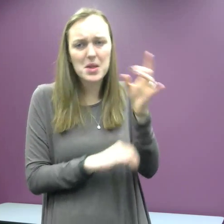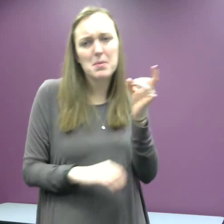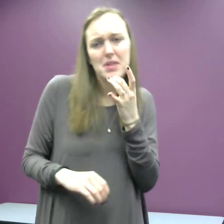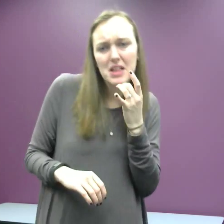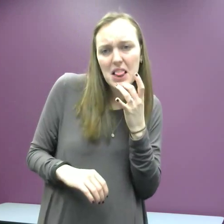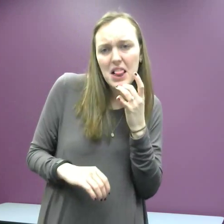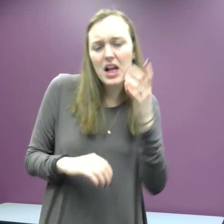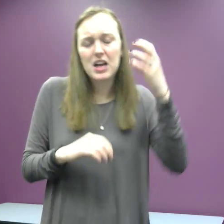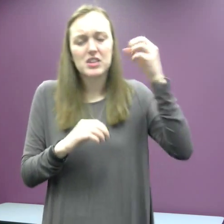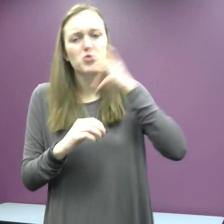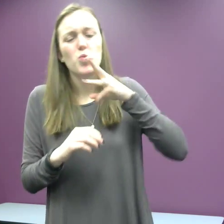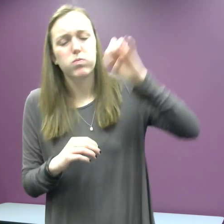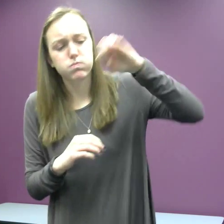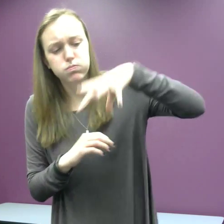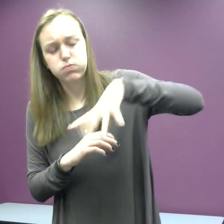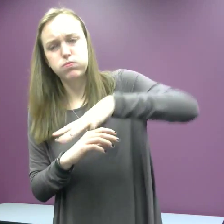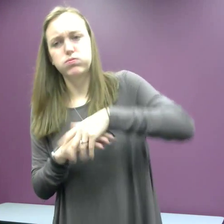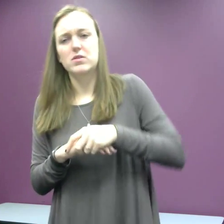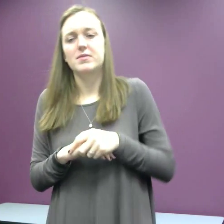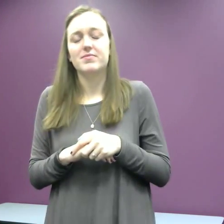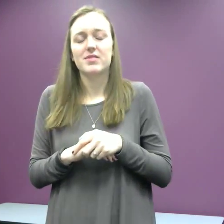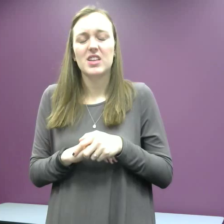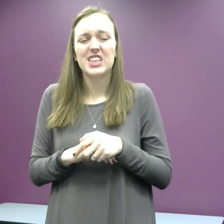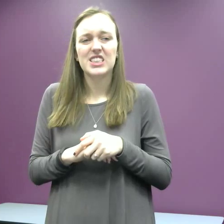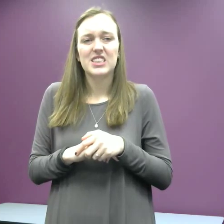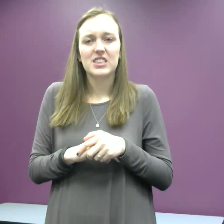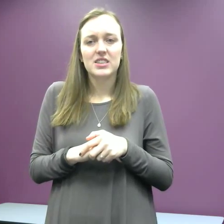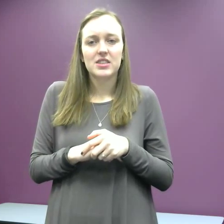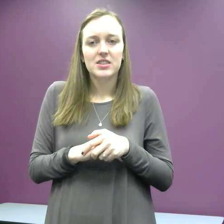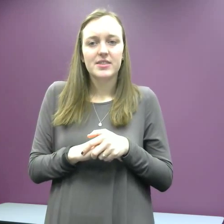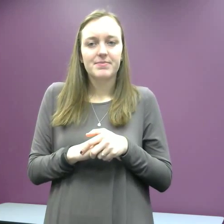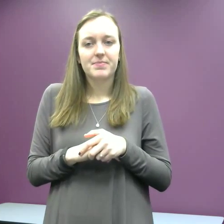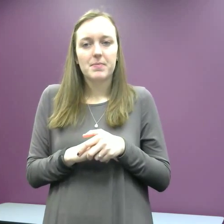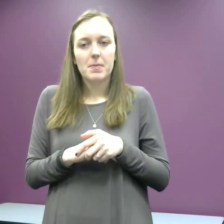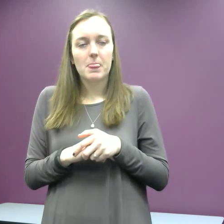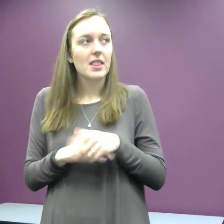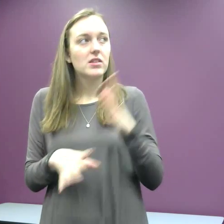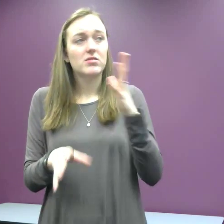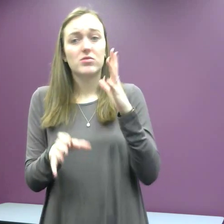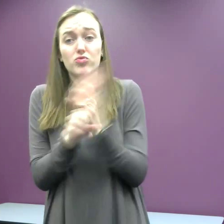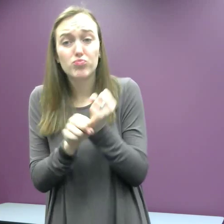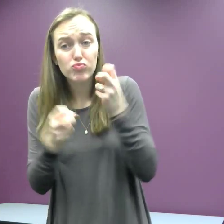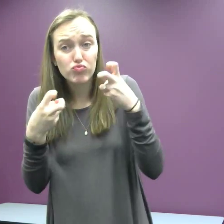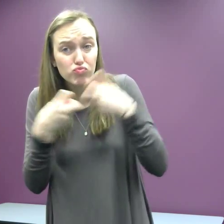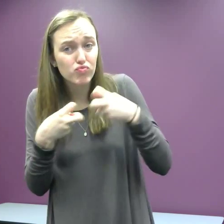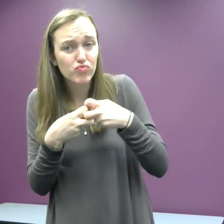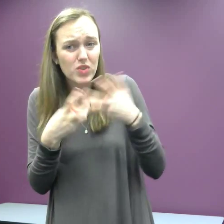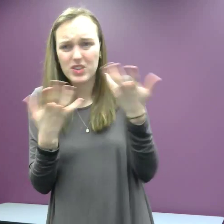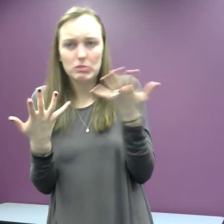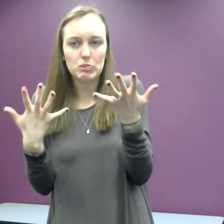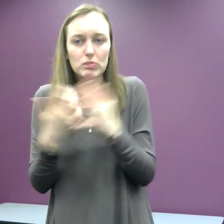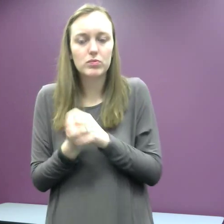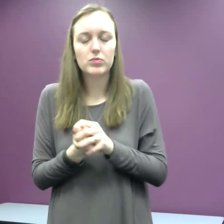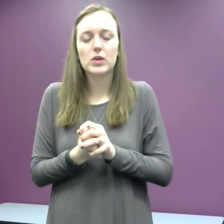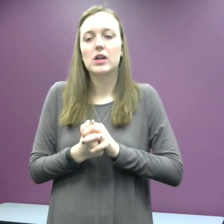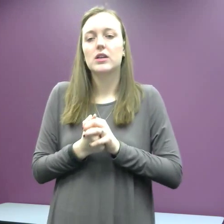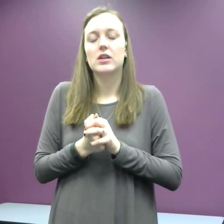Mainly, the main thing that's difficult to do, I suppose, and it sort of encapsulates everything that you need to know about operating the pool, is when you want to have the